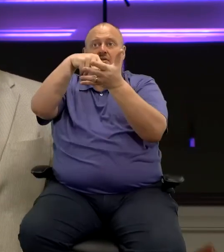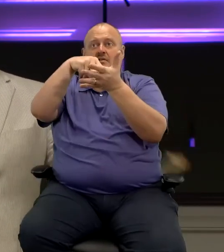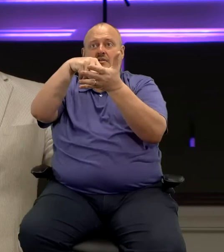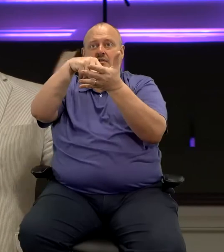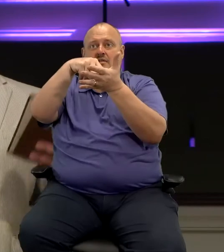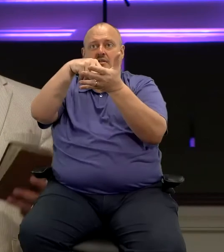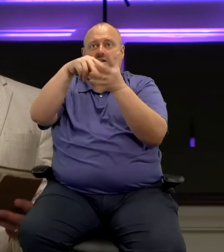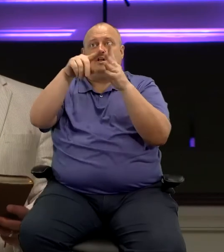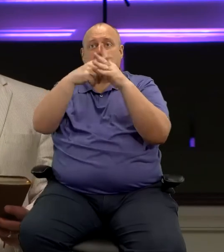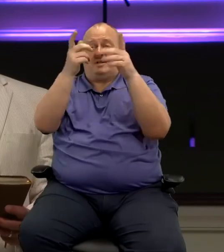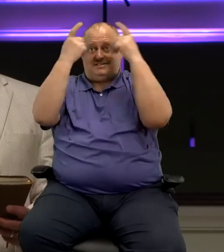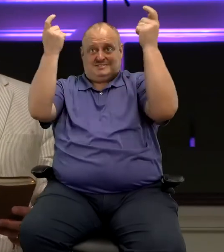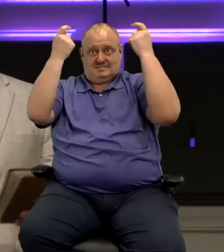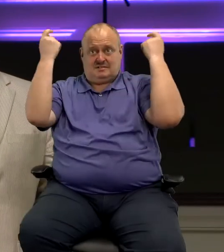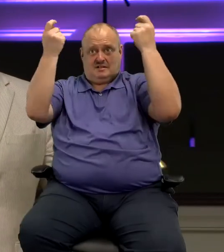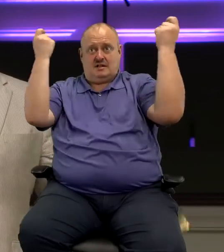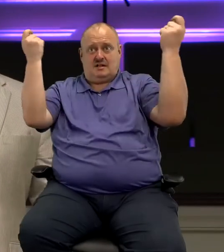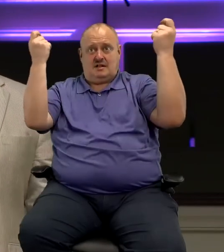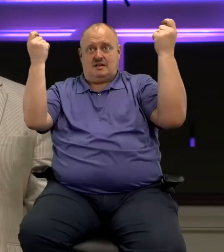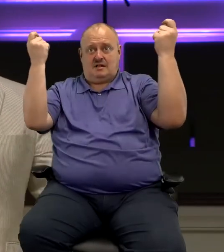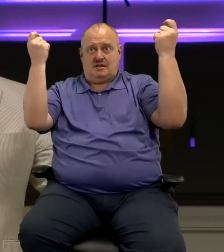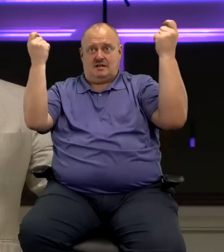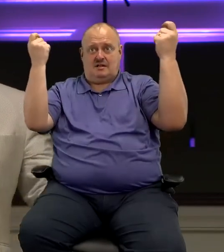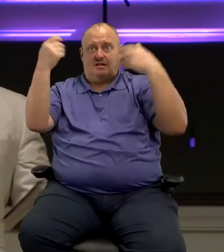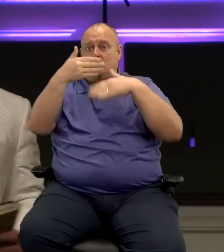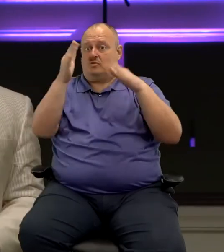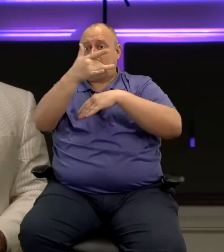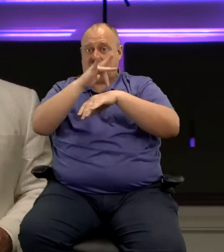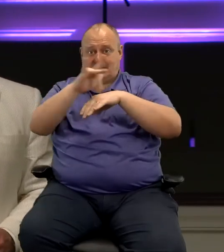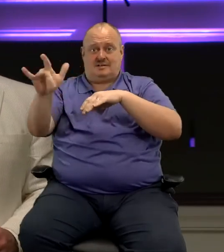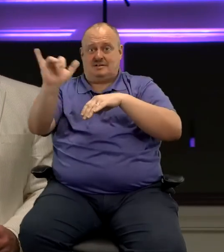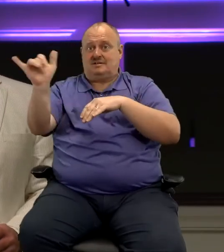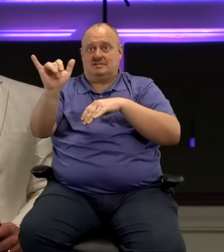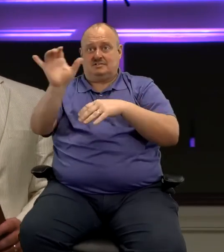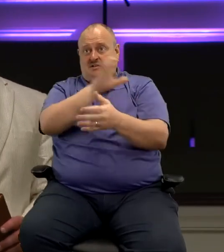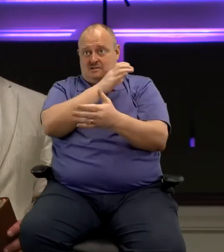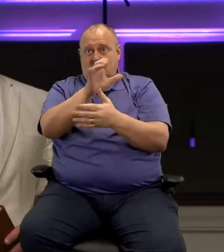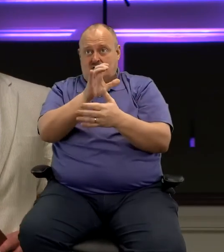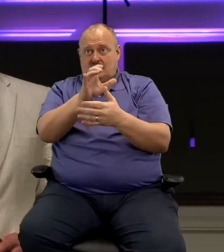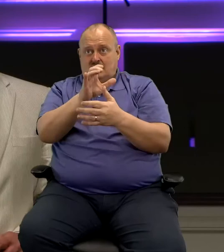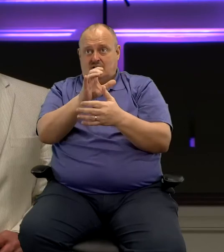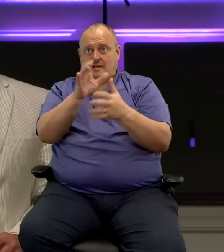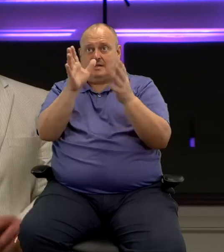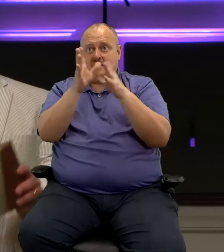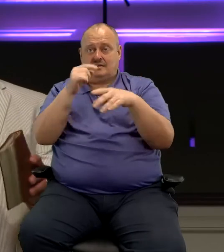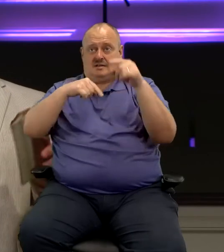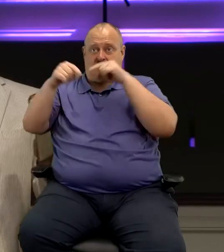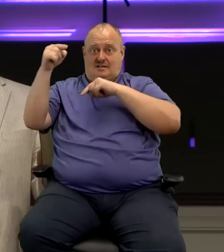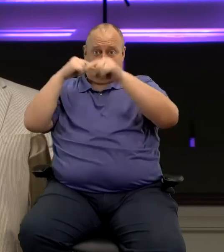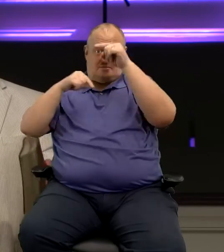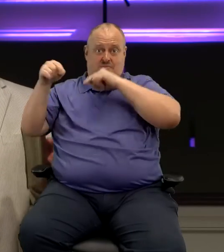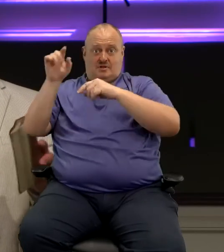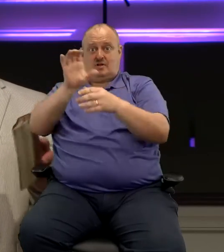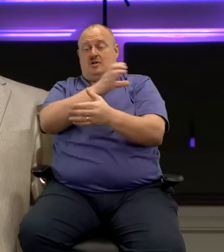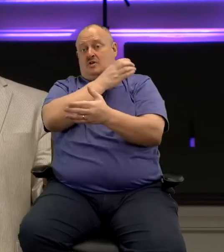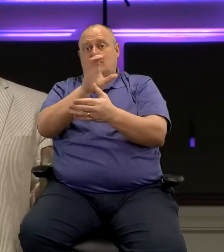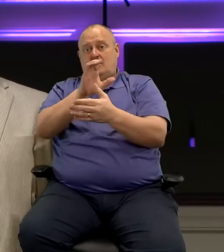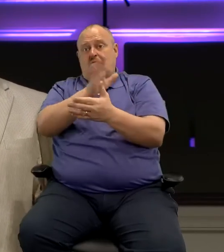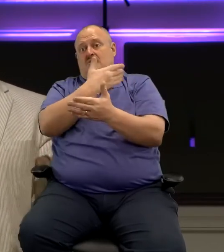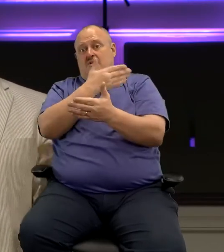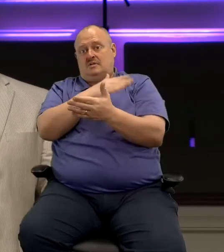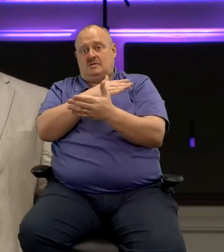all begin to celebrate. The room is empty and so is the choir loft. So we're going to take you back to our Christmas rendition of